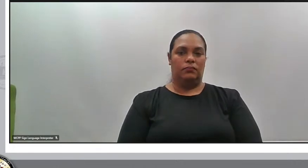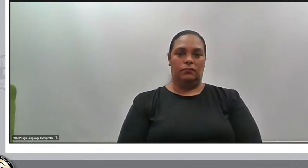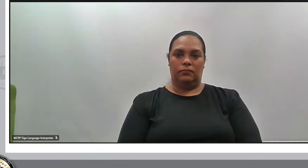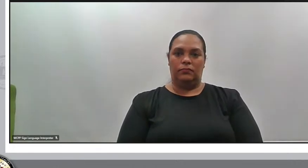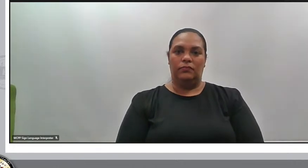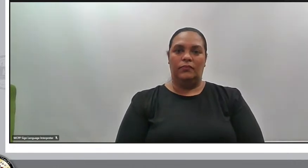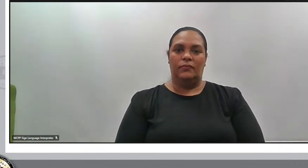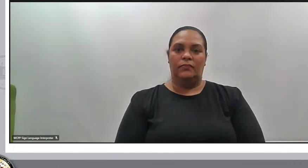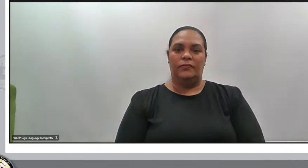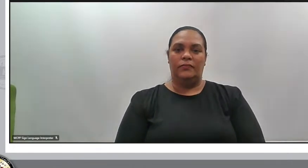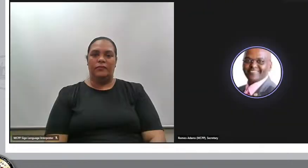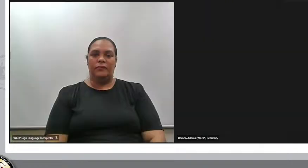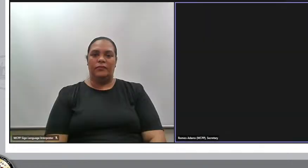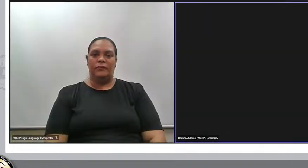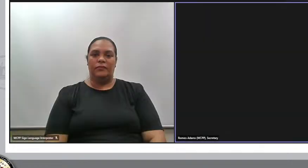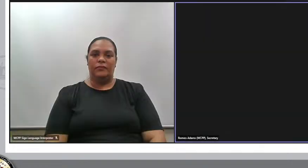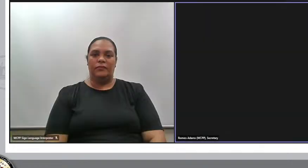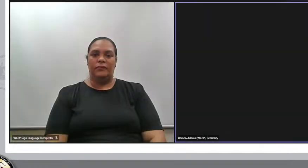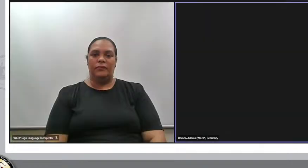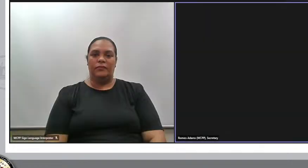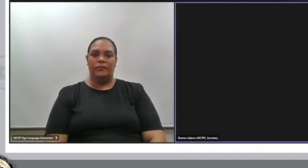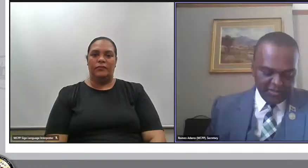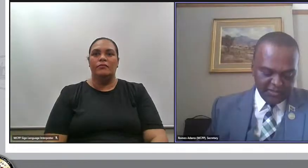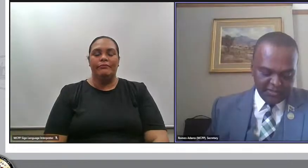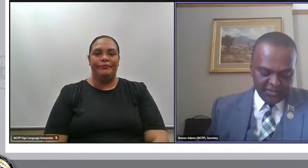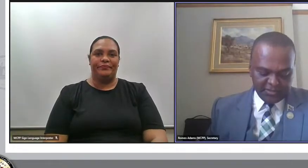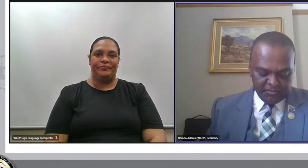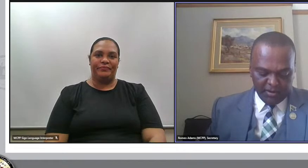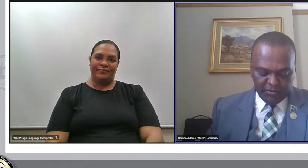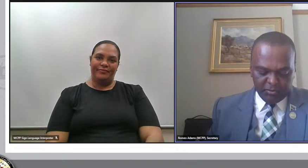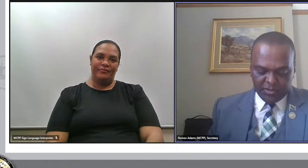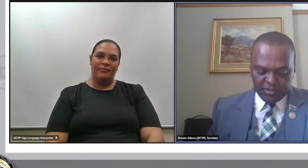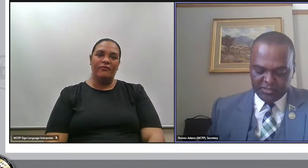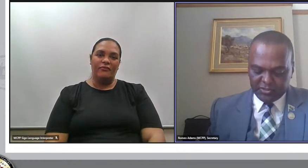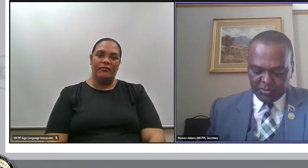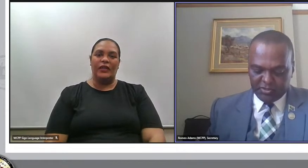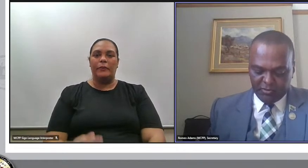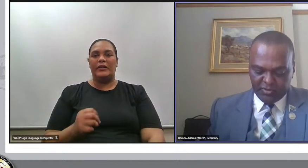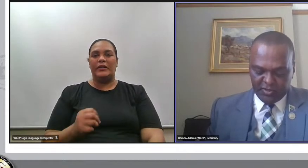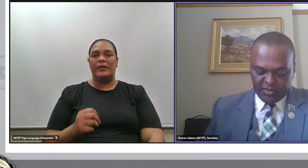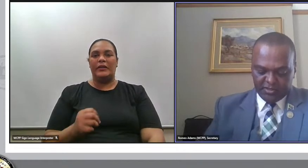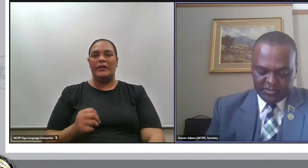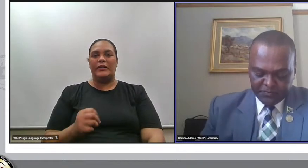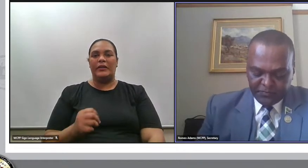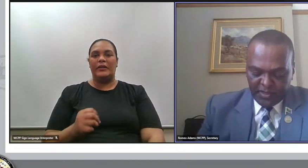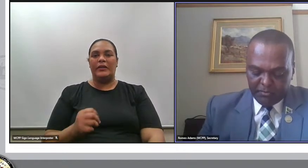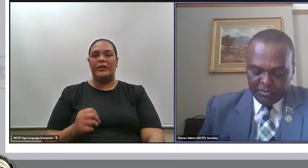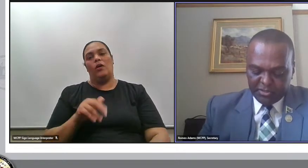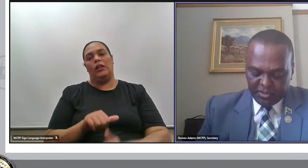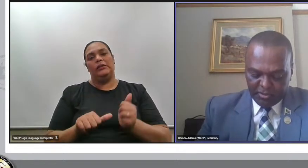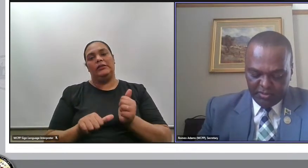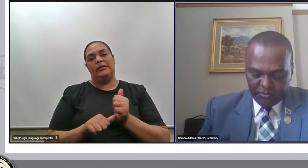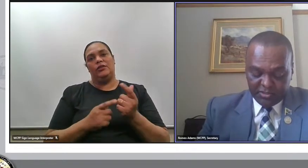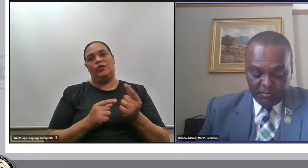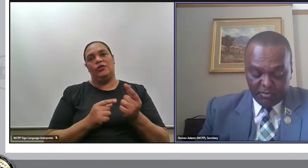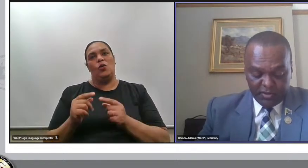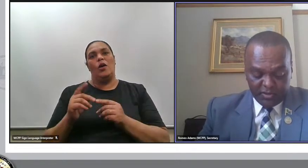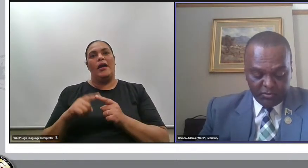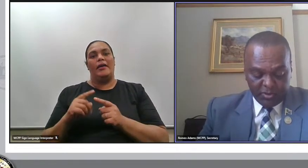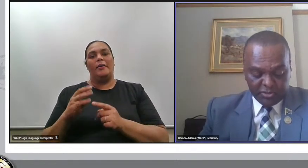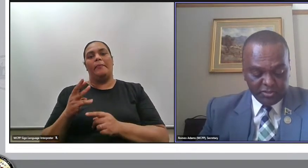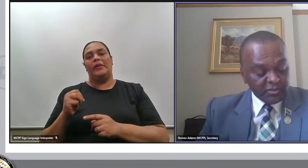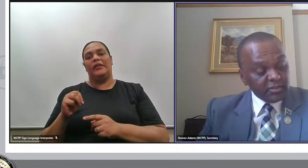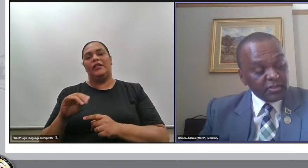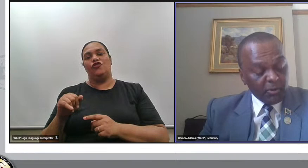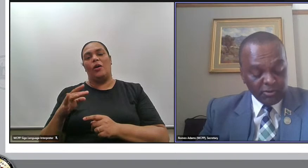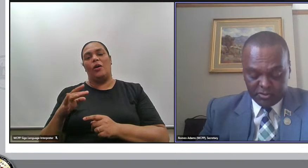Thank you, Chairperson. Chairperson, Mr. Stimele will assist with some of these, and Mr. Jawadeen with some of